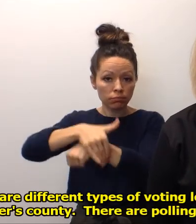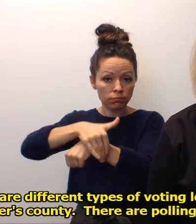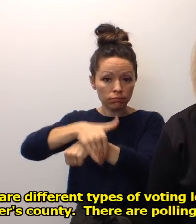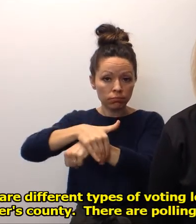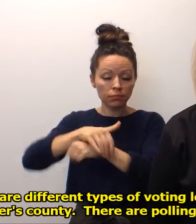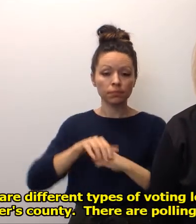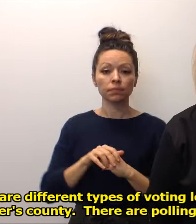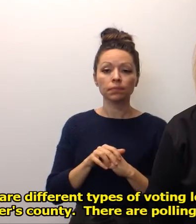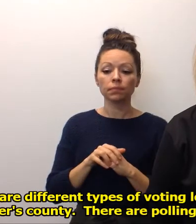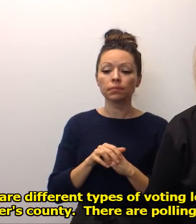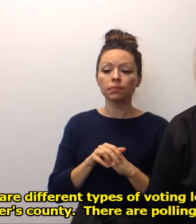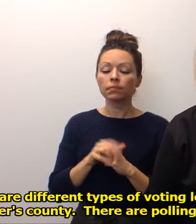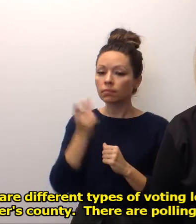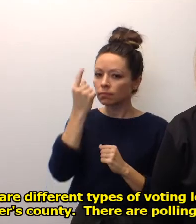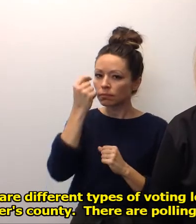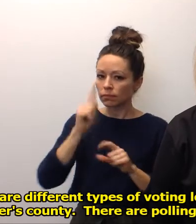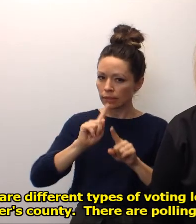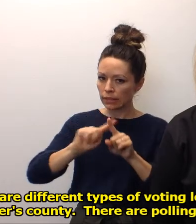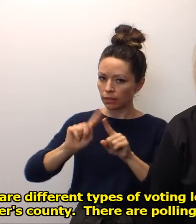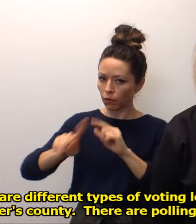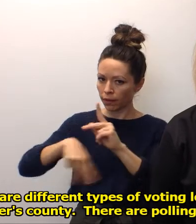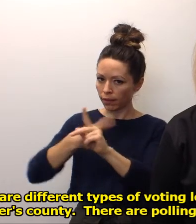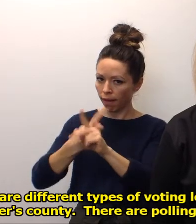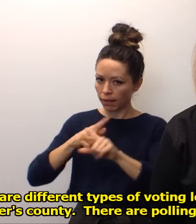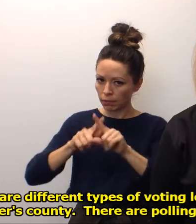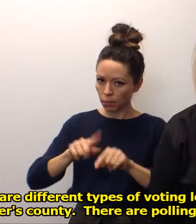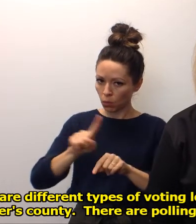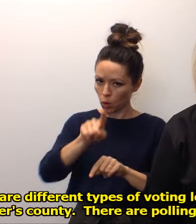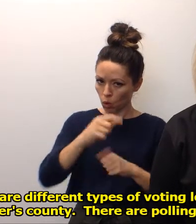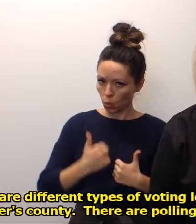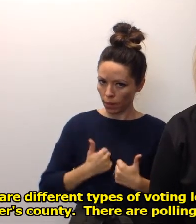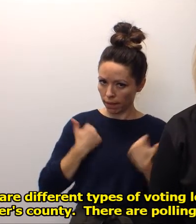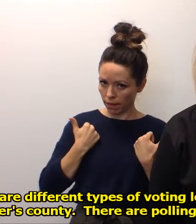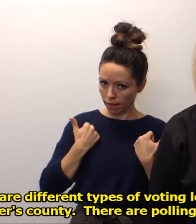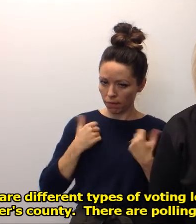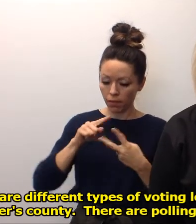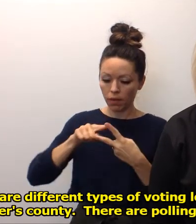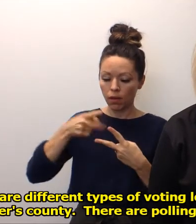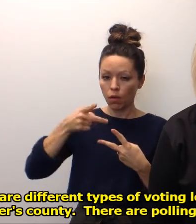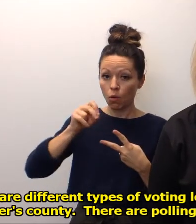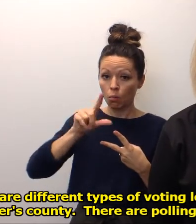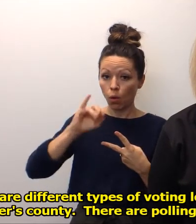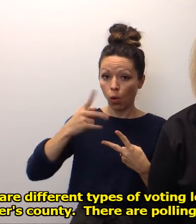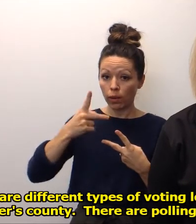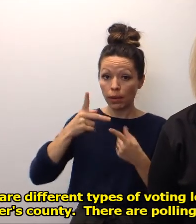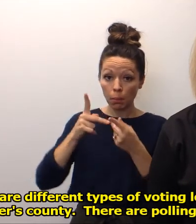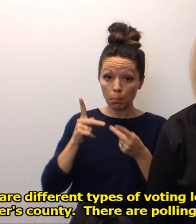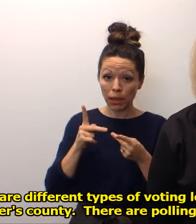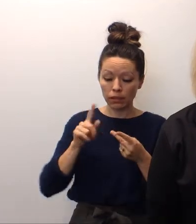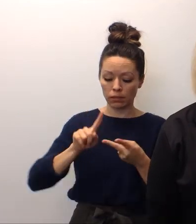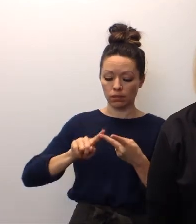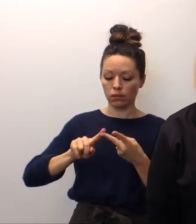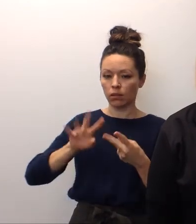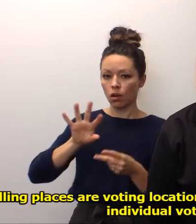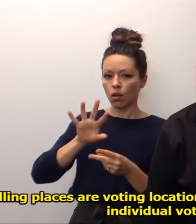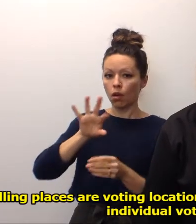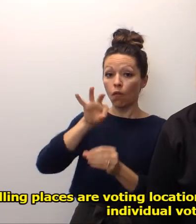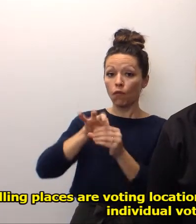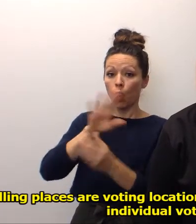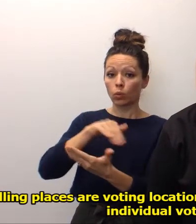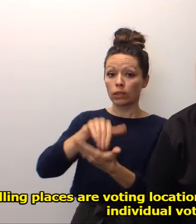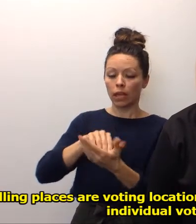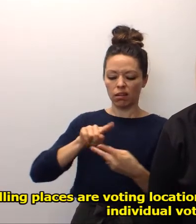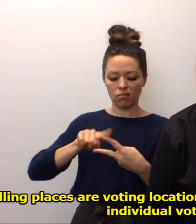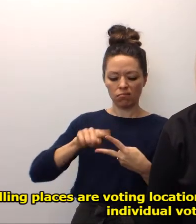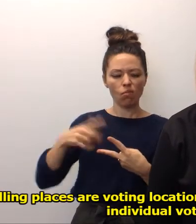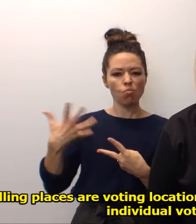are different types of voting locations depending on the voter's county. There are polling places or vote centers. Polling places